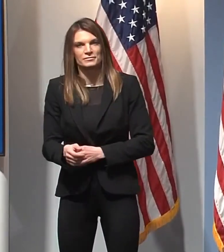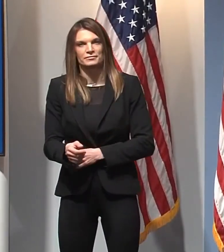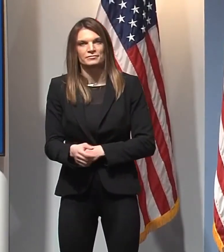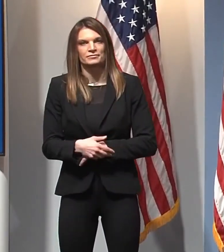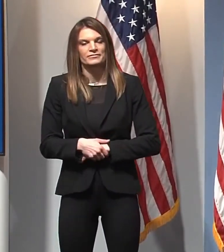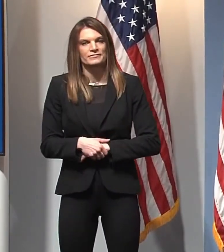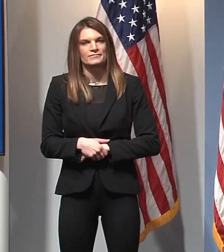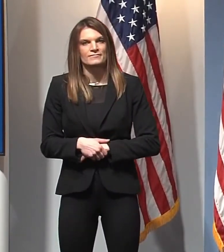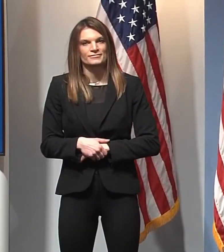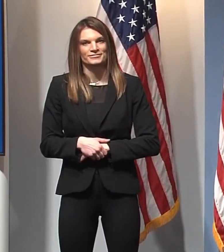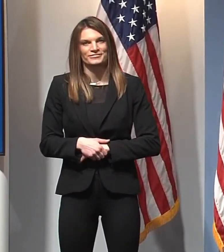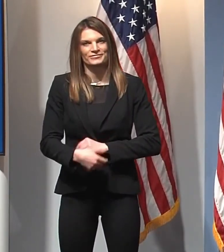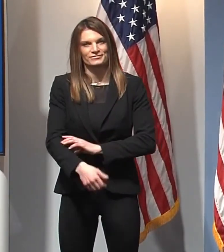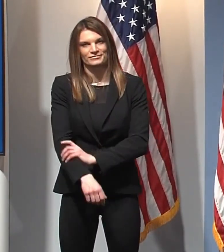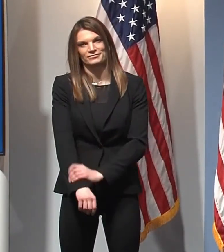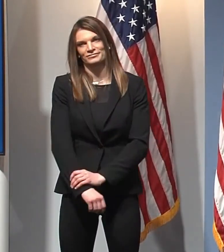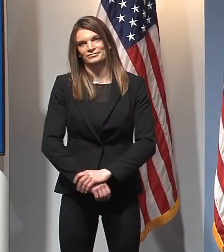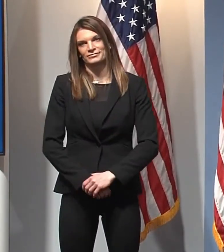Wood TV.